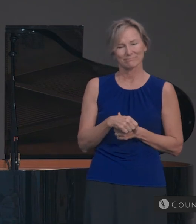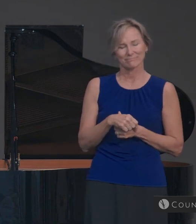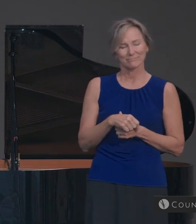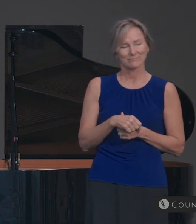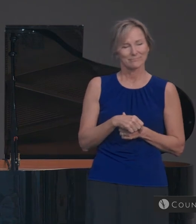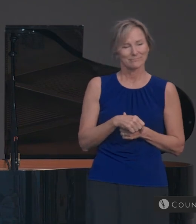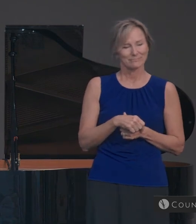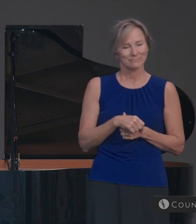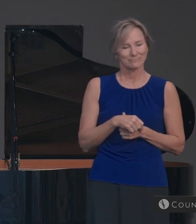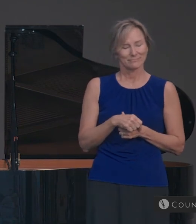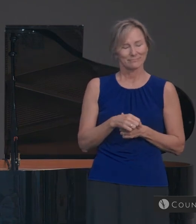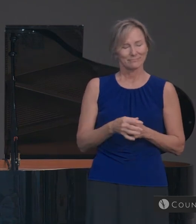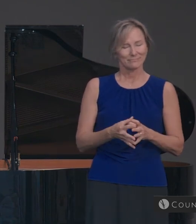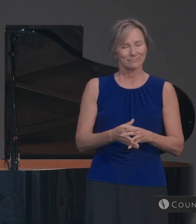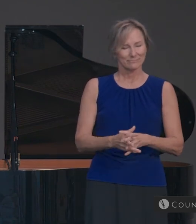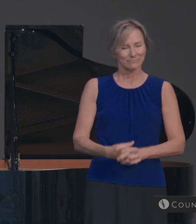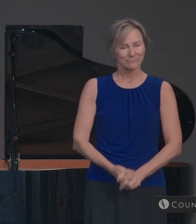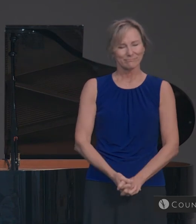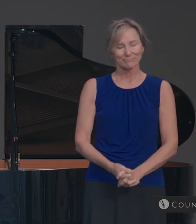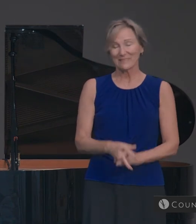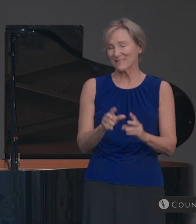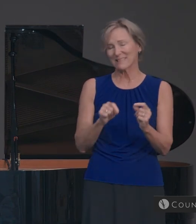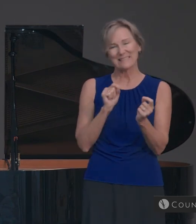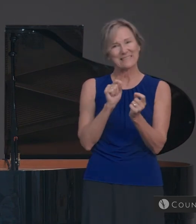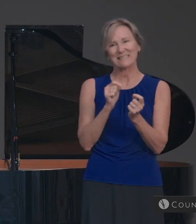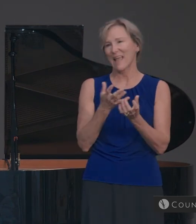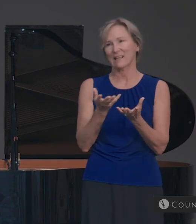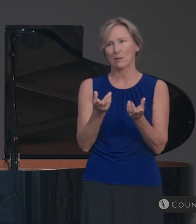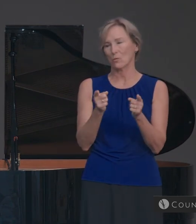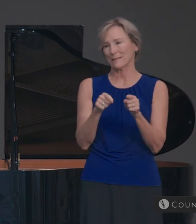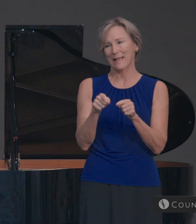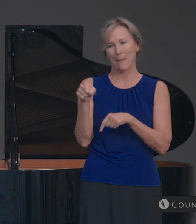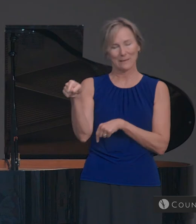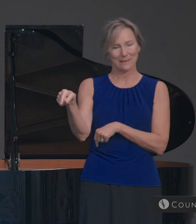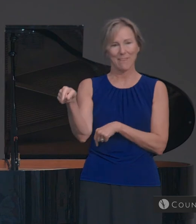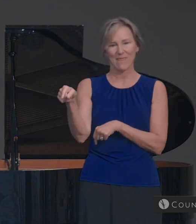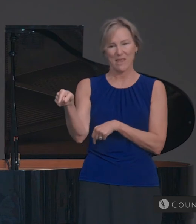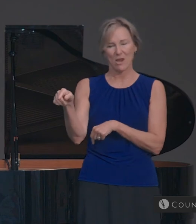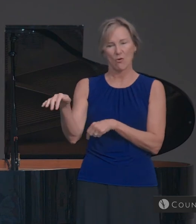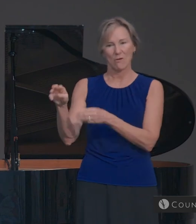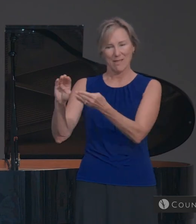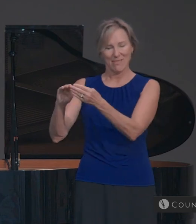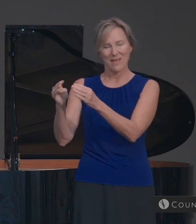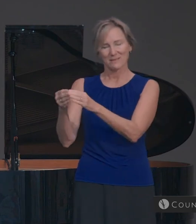Jotham and Ahaz. That's exactly what is going on.